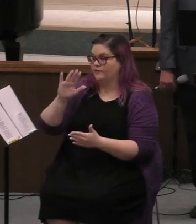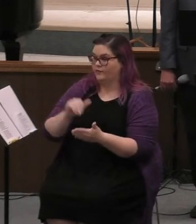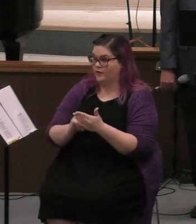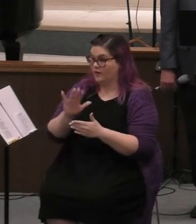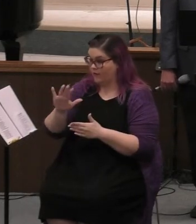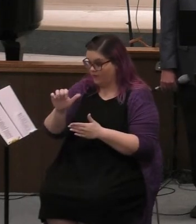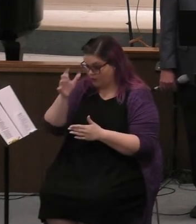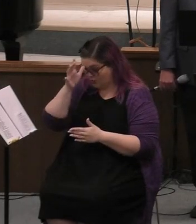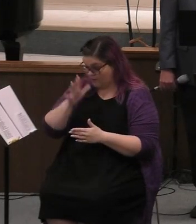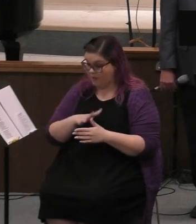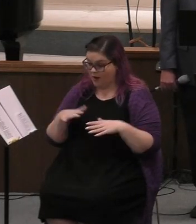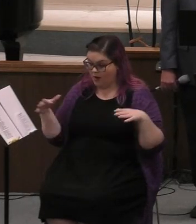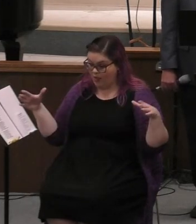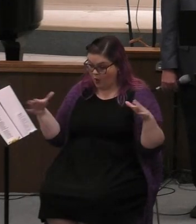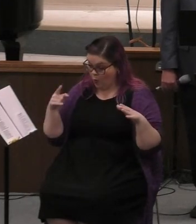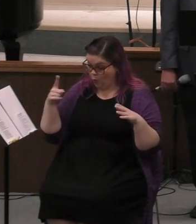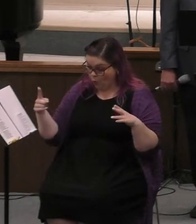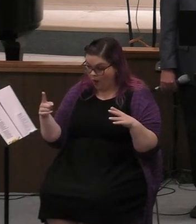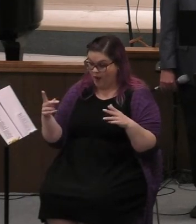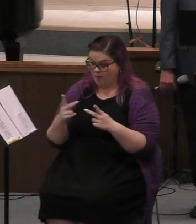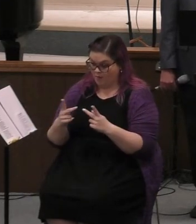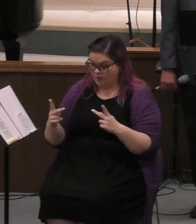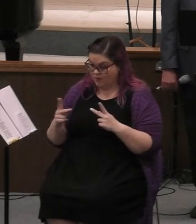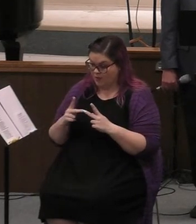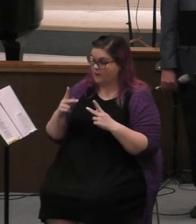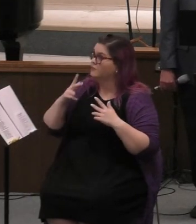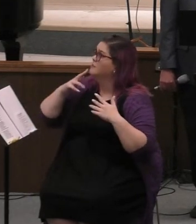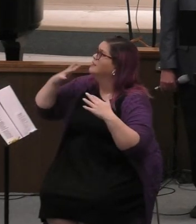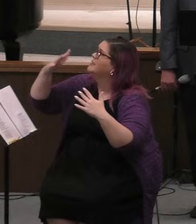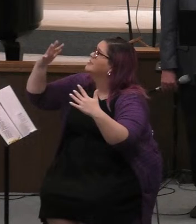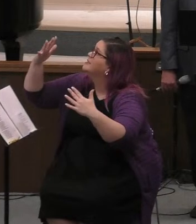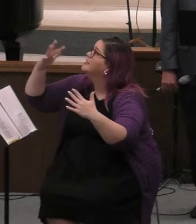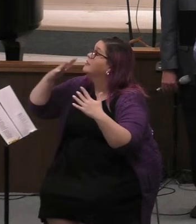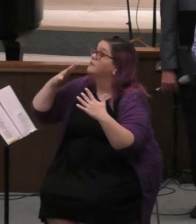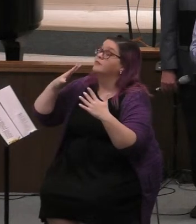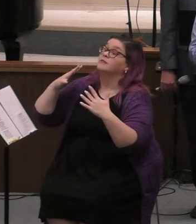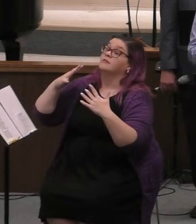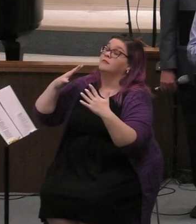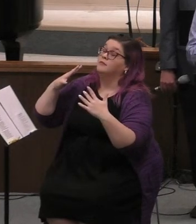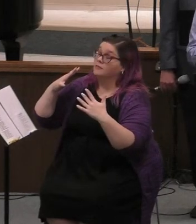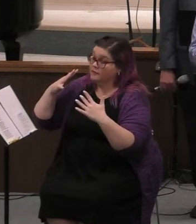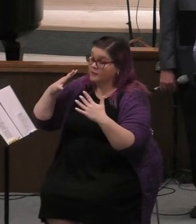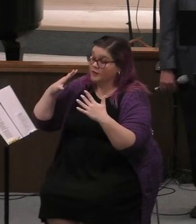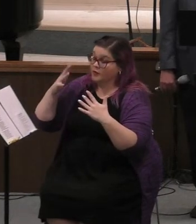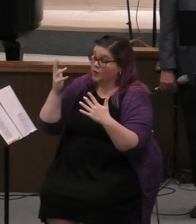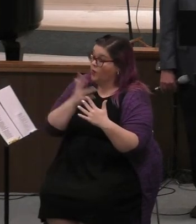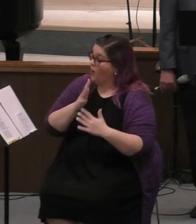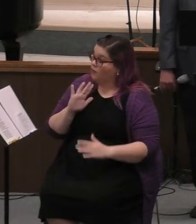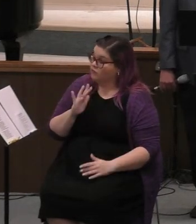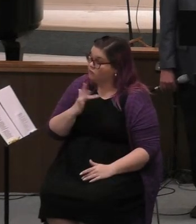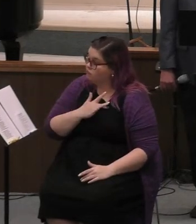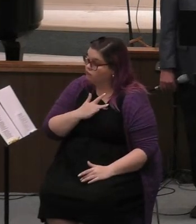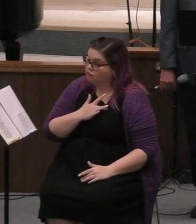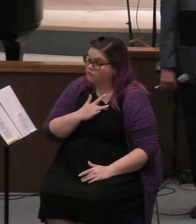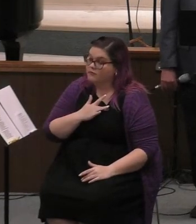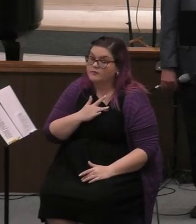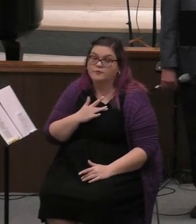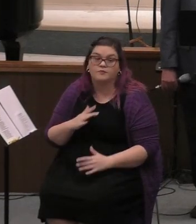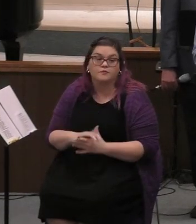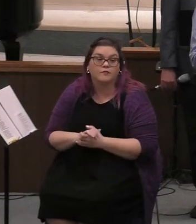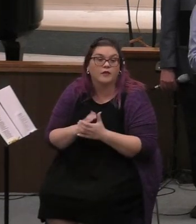5,500 were in one place singing to God's glory, is was breathtaking, to say the least. So